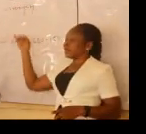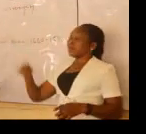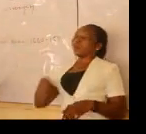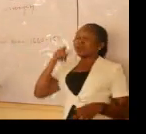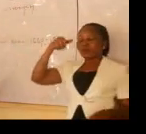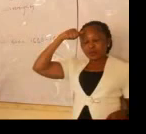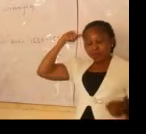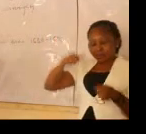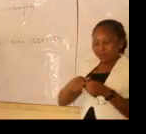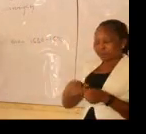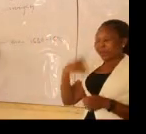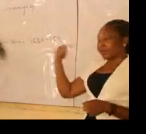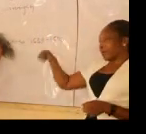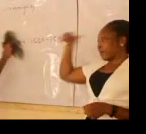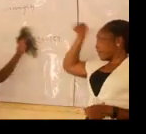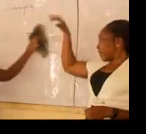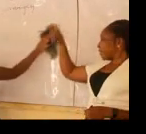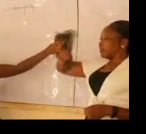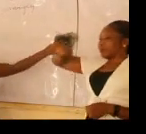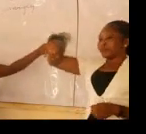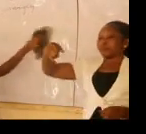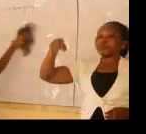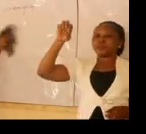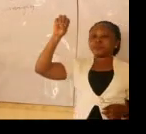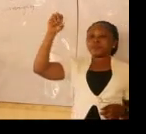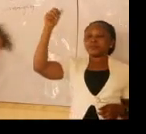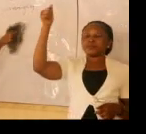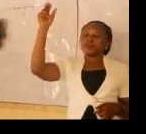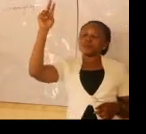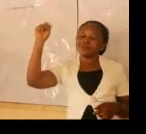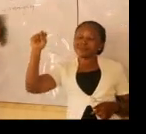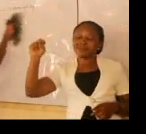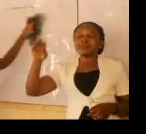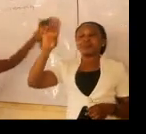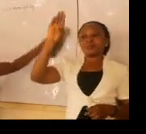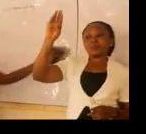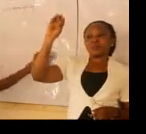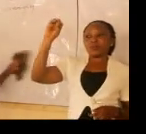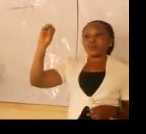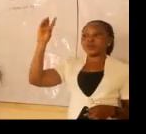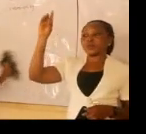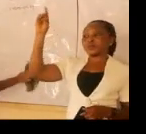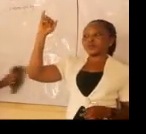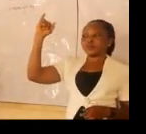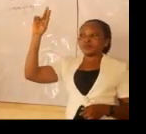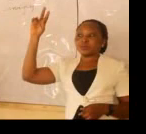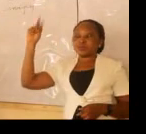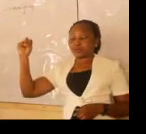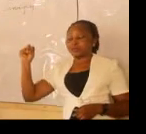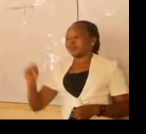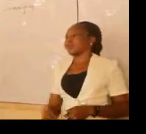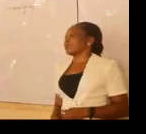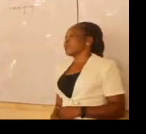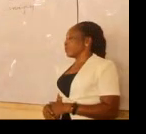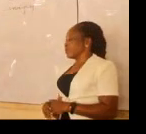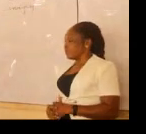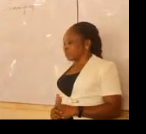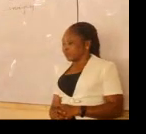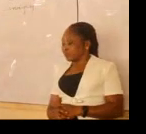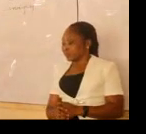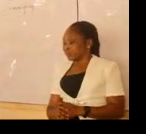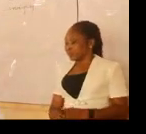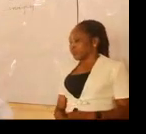for you on the board. This is what we did in SS1, but all the same I can still give you other things